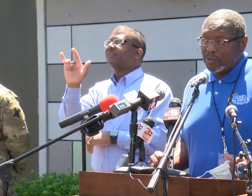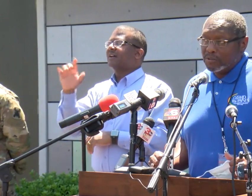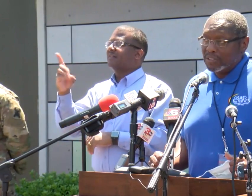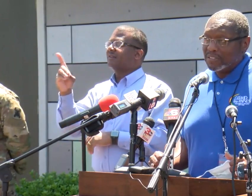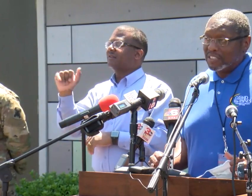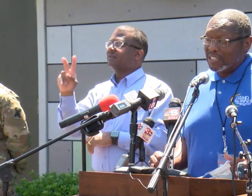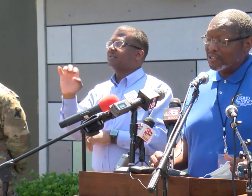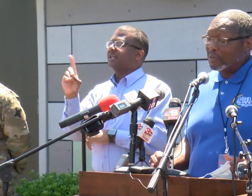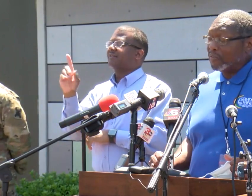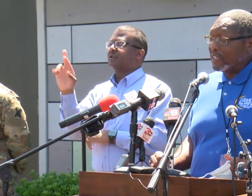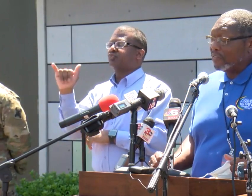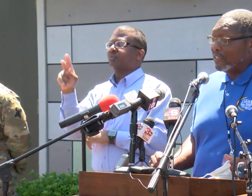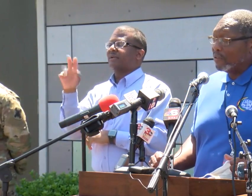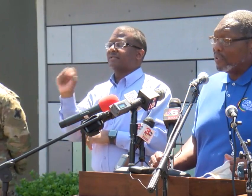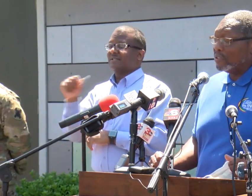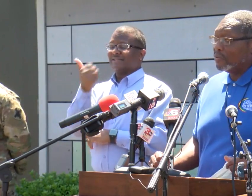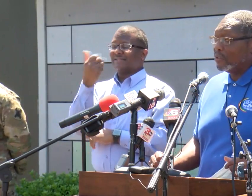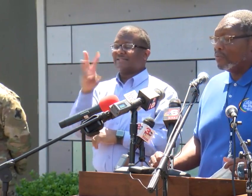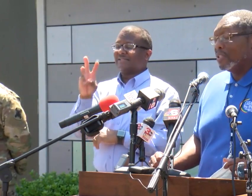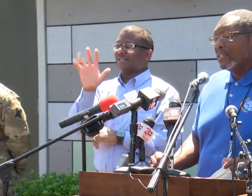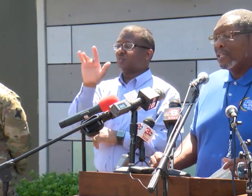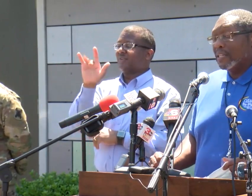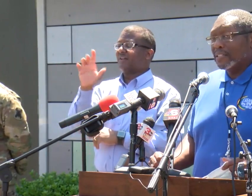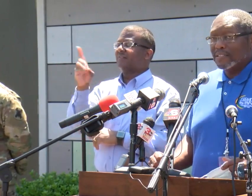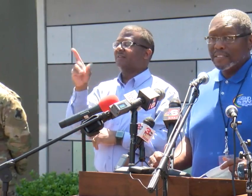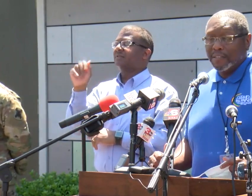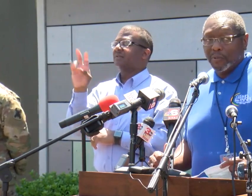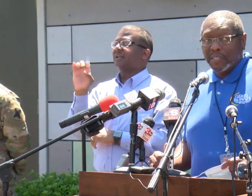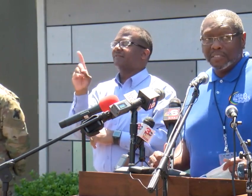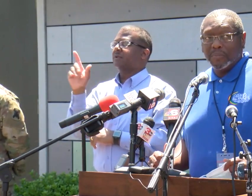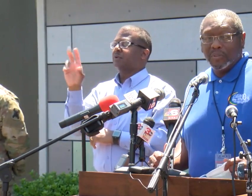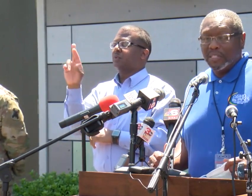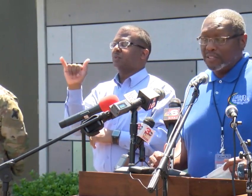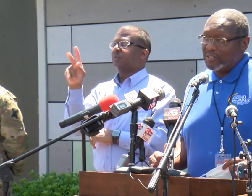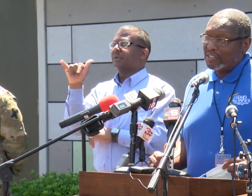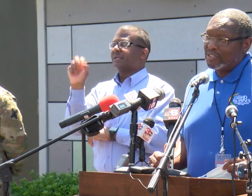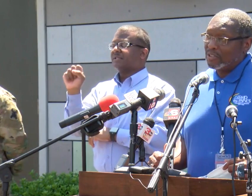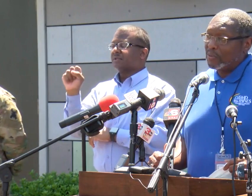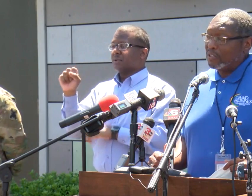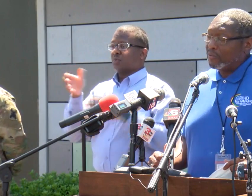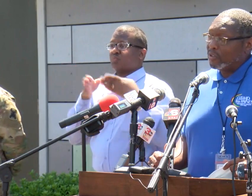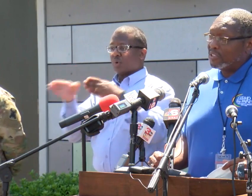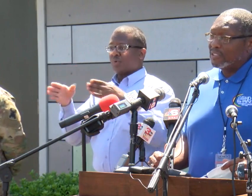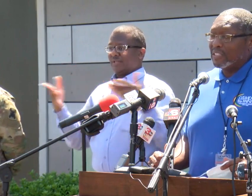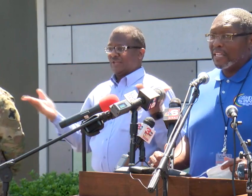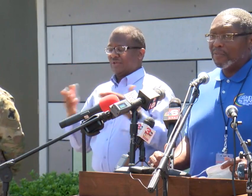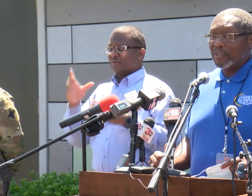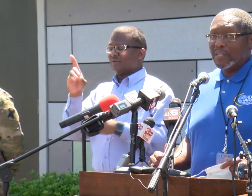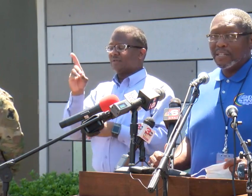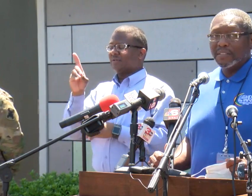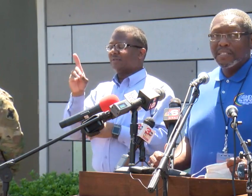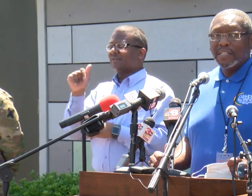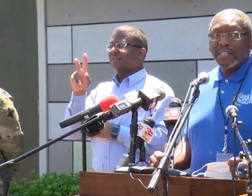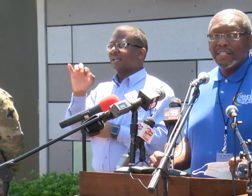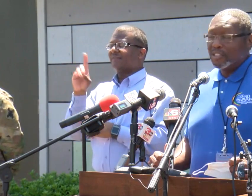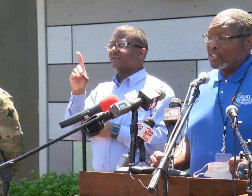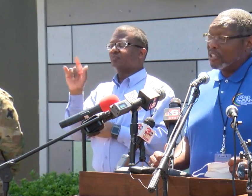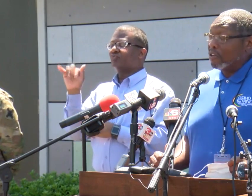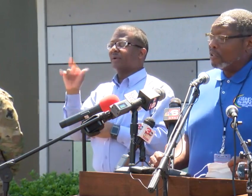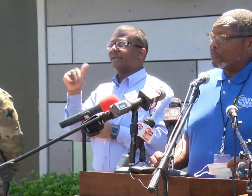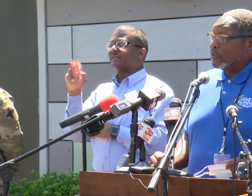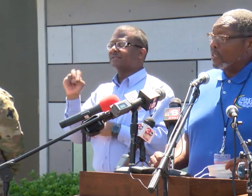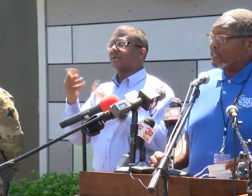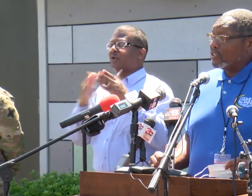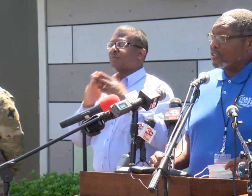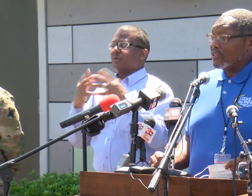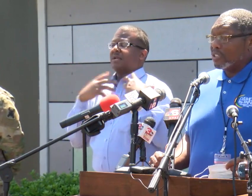Raines Road, 1625 David Raines Road, David Raines Community Health Center. So we look forward to having you out. You can